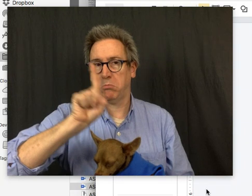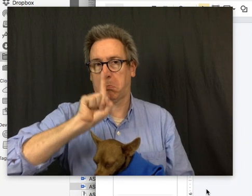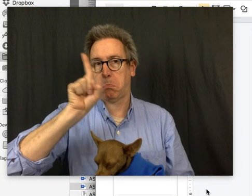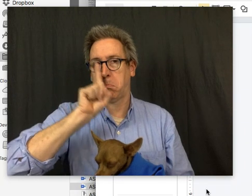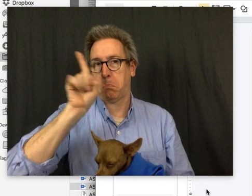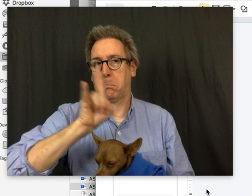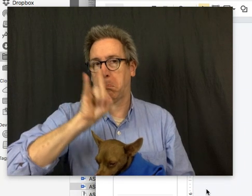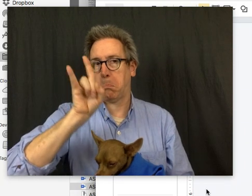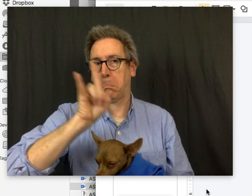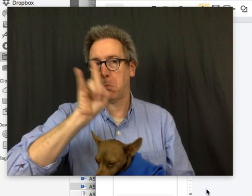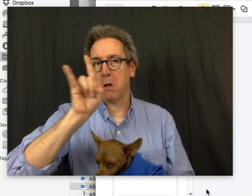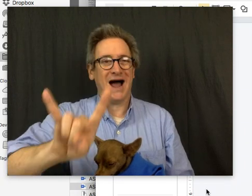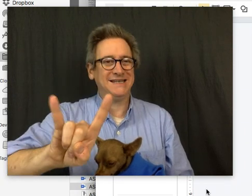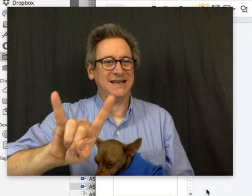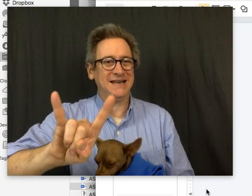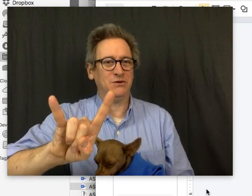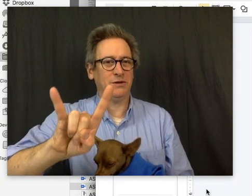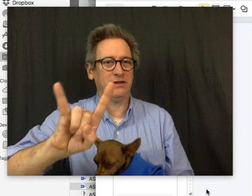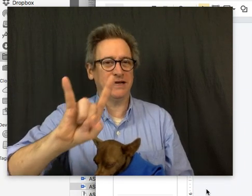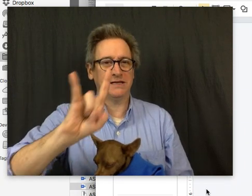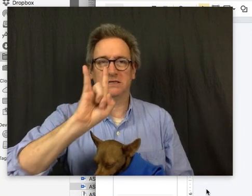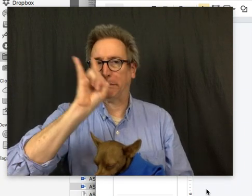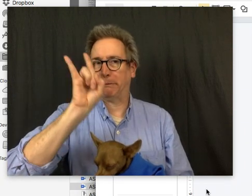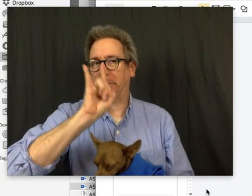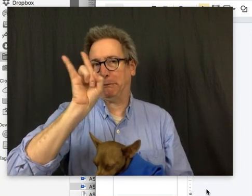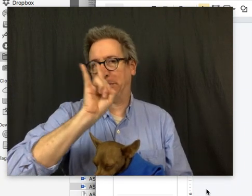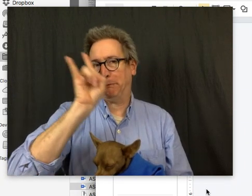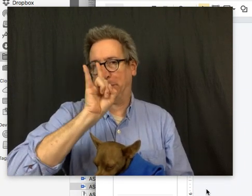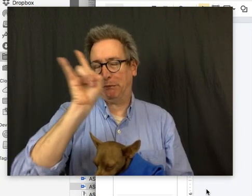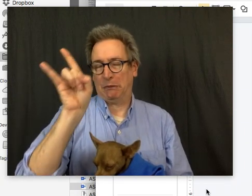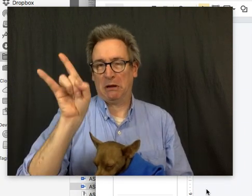both. I tend to do it with this.